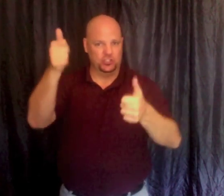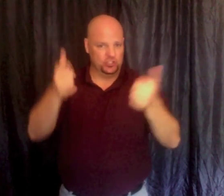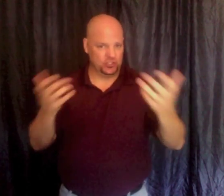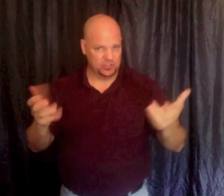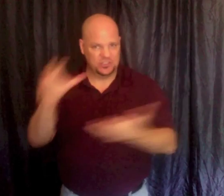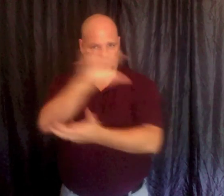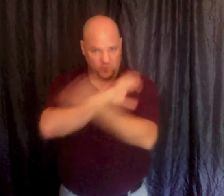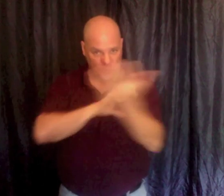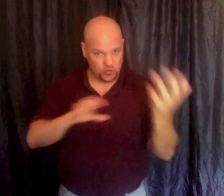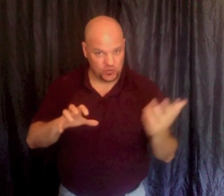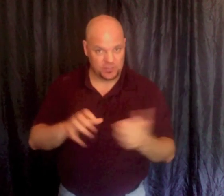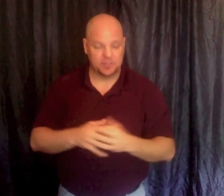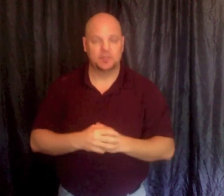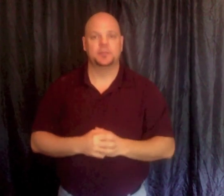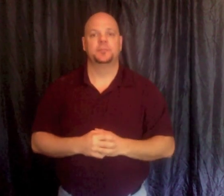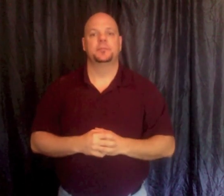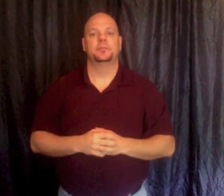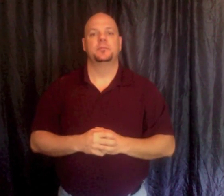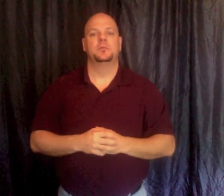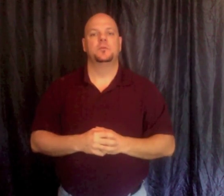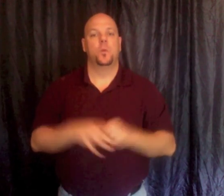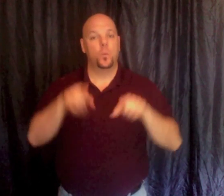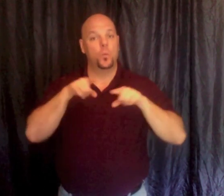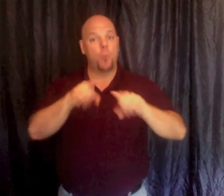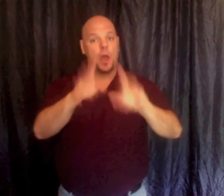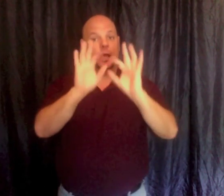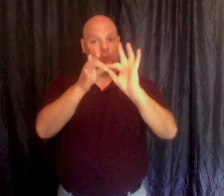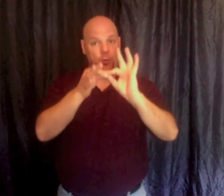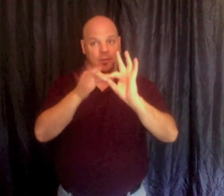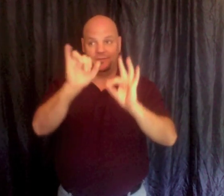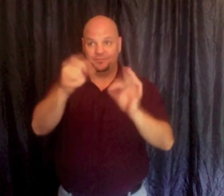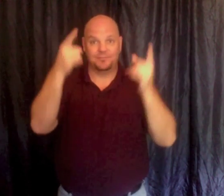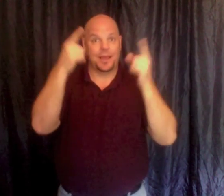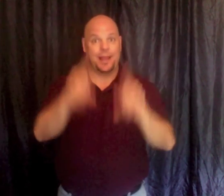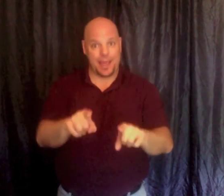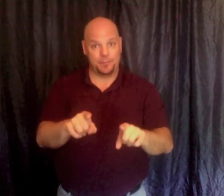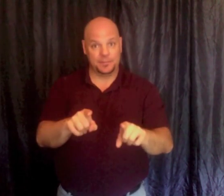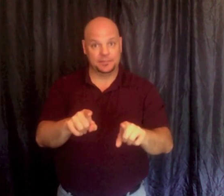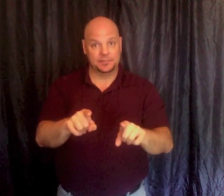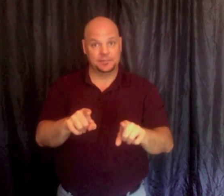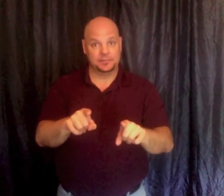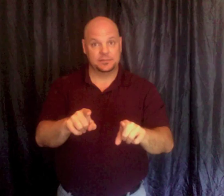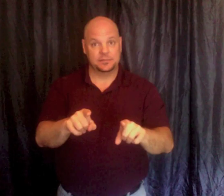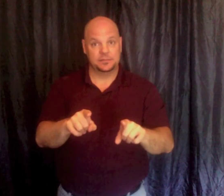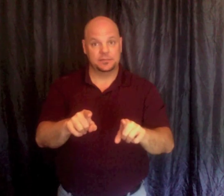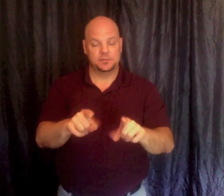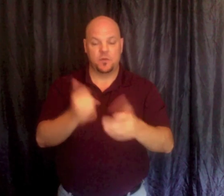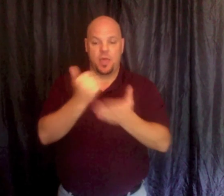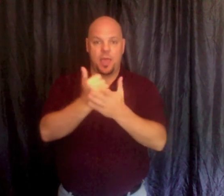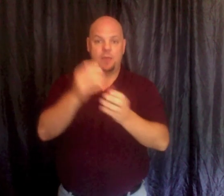do something within the interpretation to show what the role